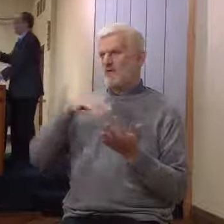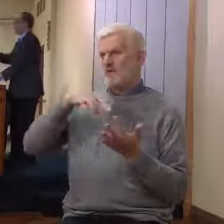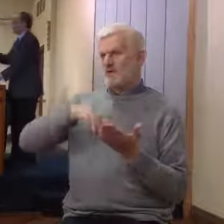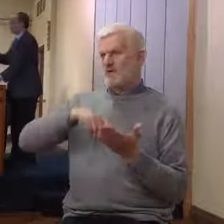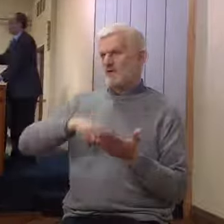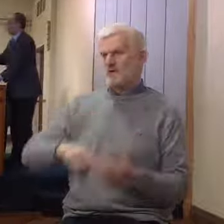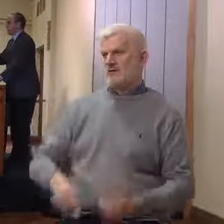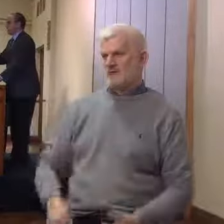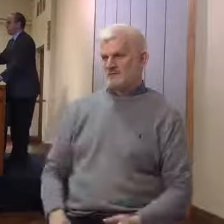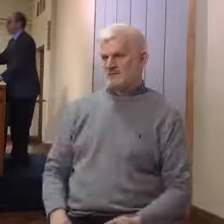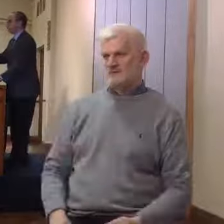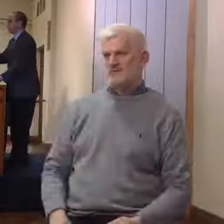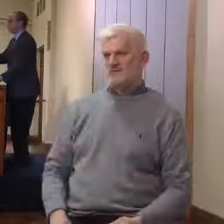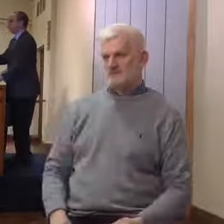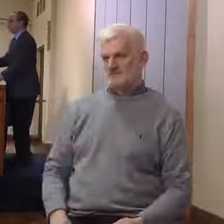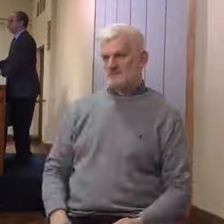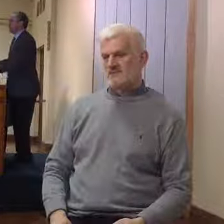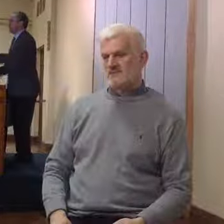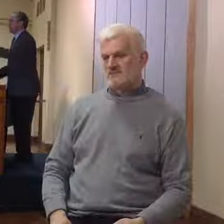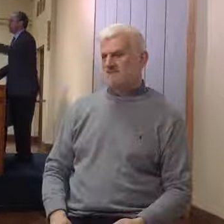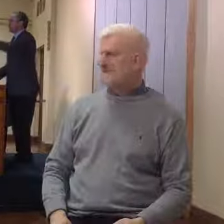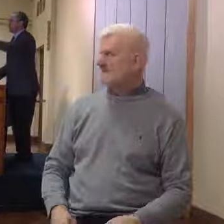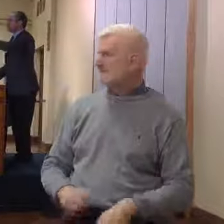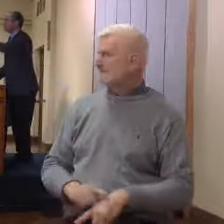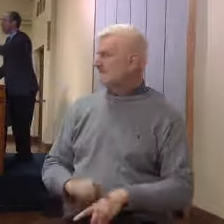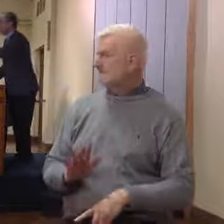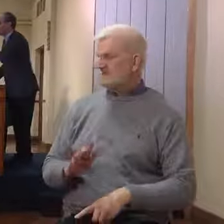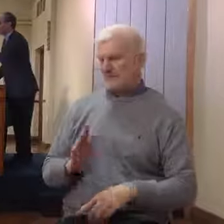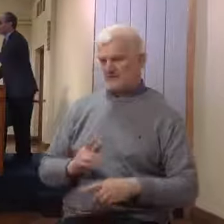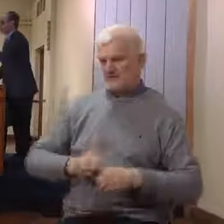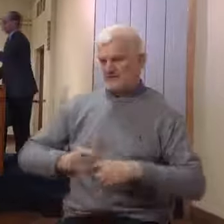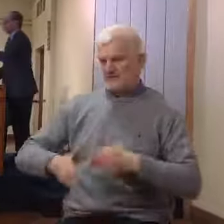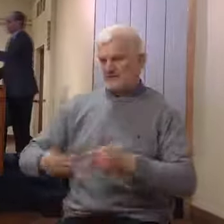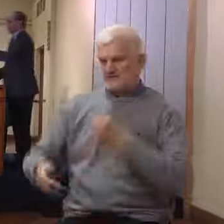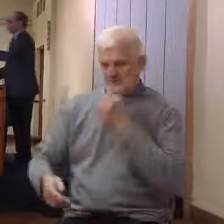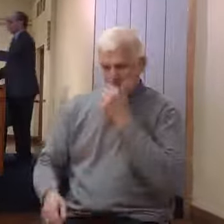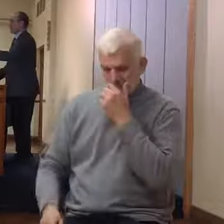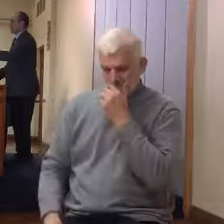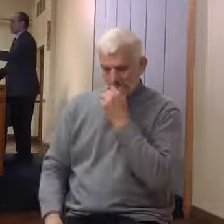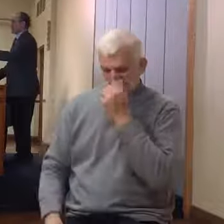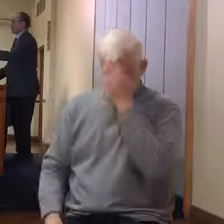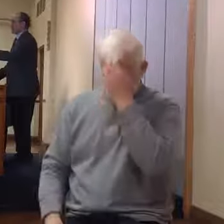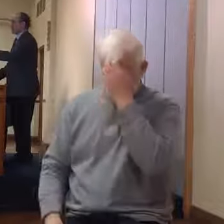My dear friends, I must proceed. There is no such thing